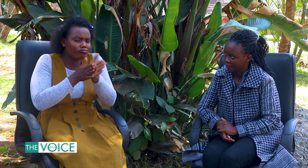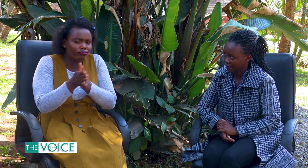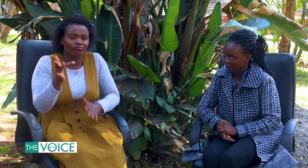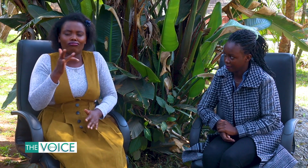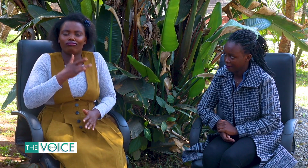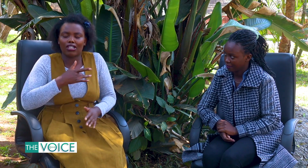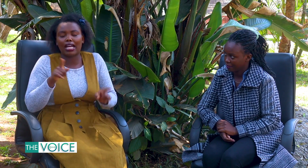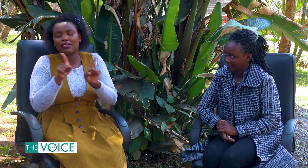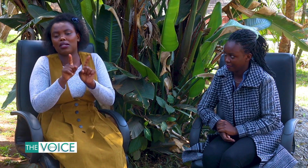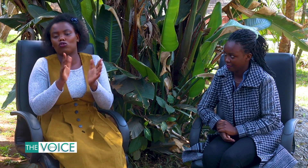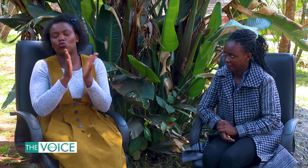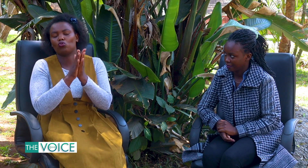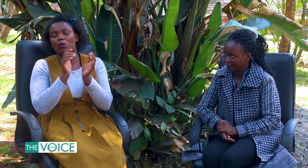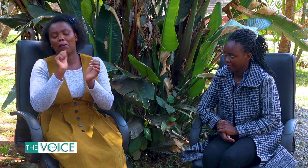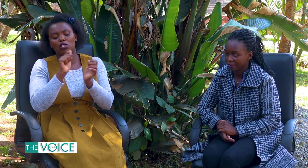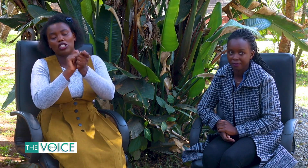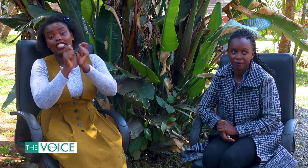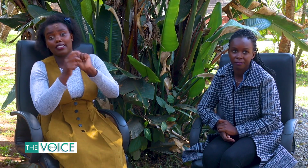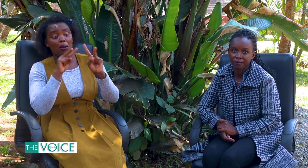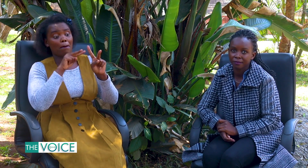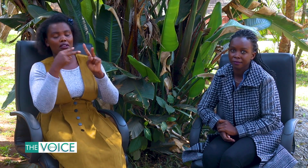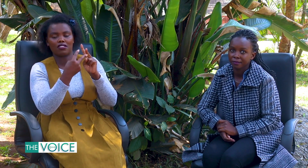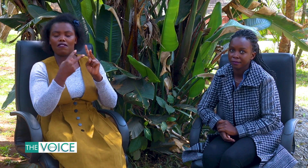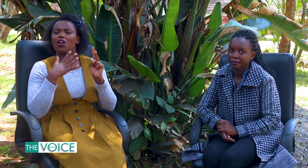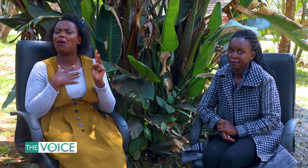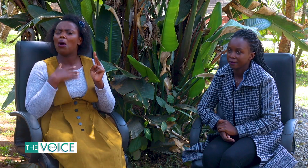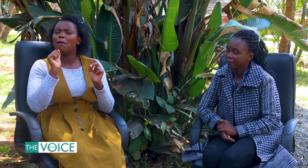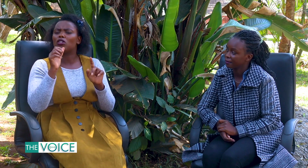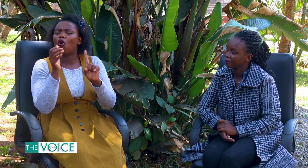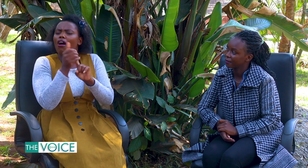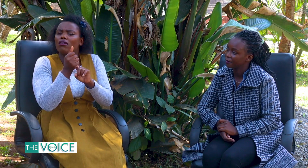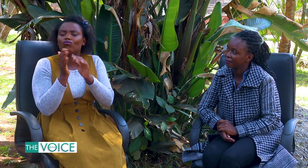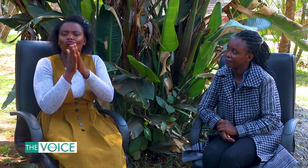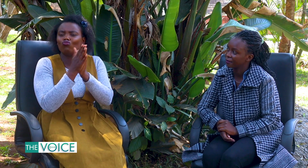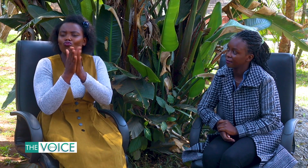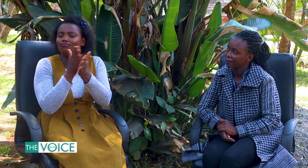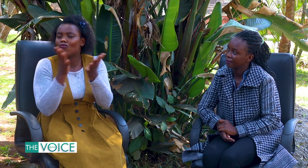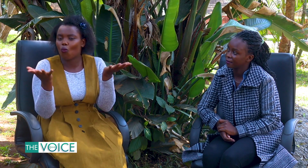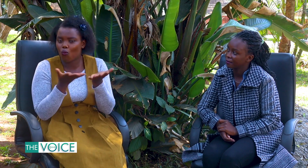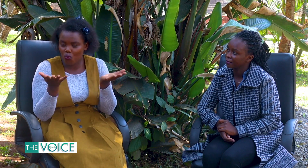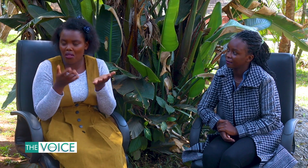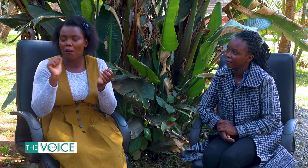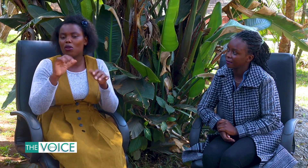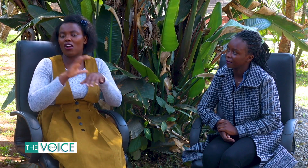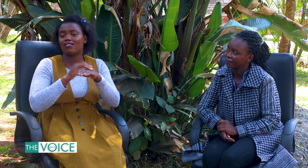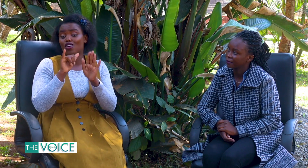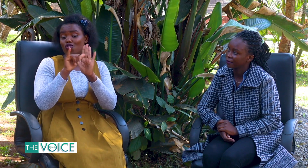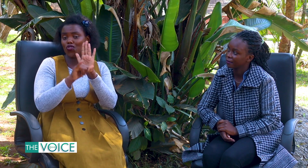share aspiring stories where we discuss on different